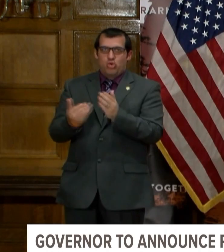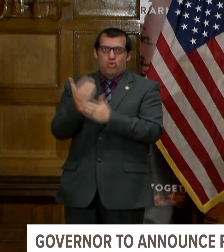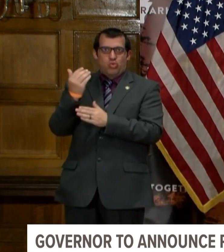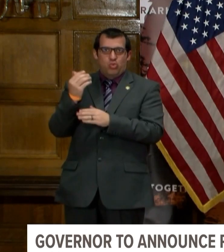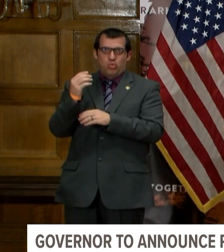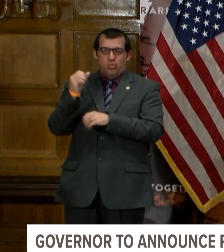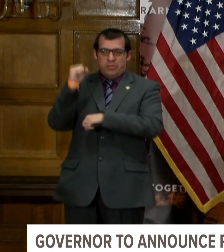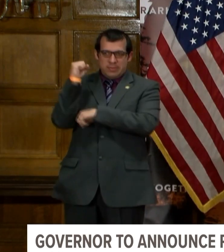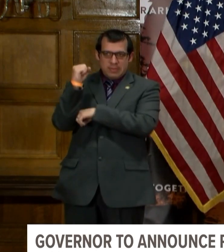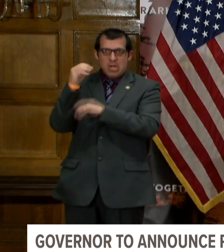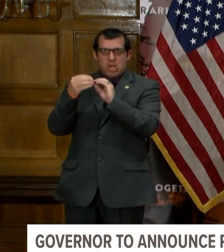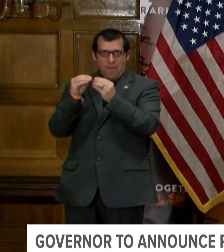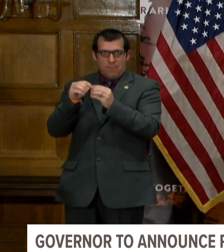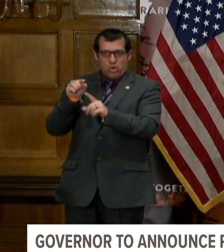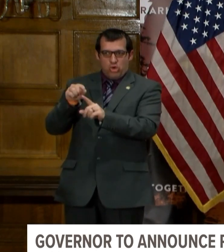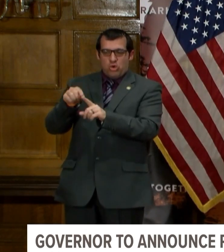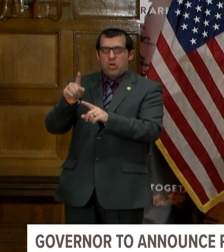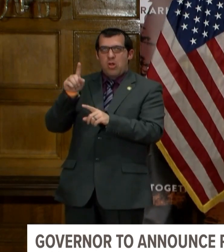for antigen testing at